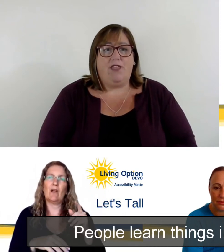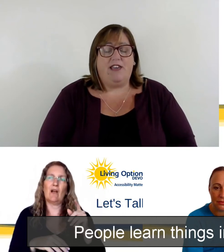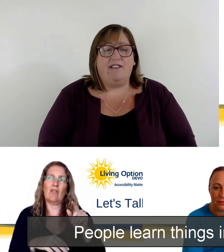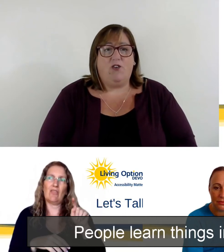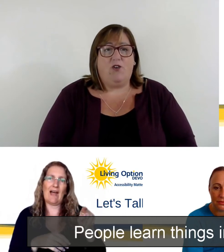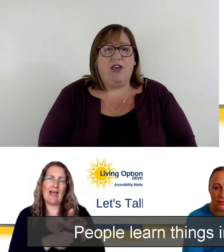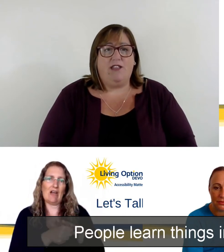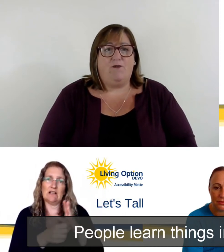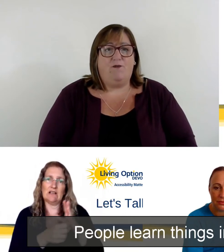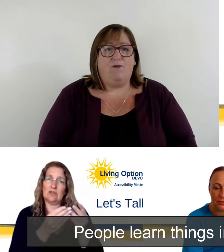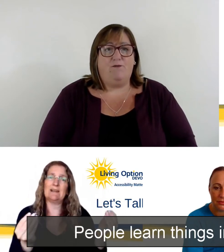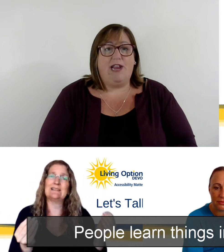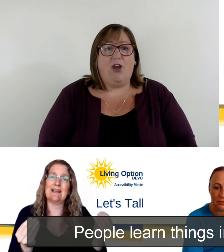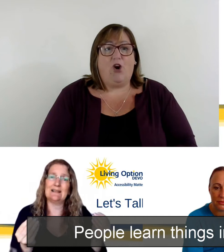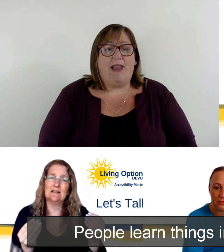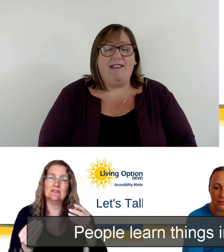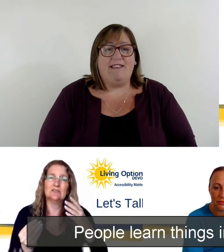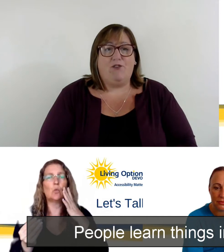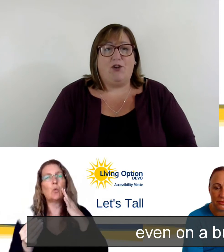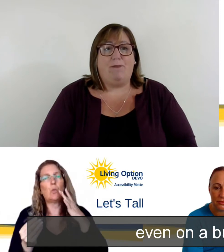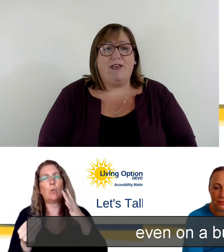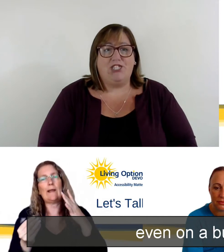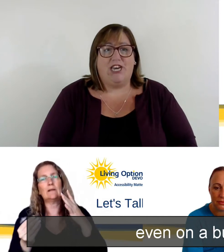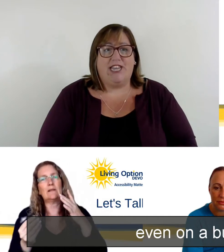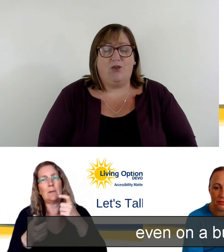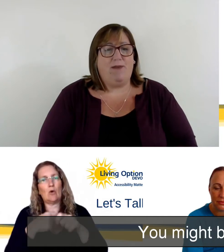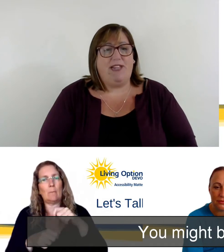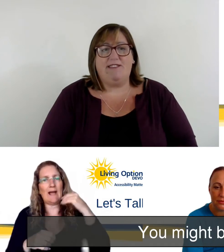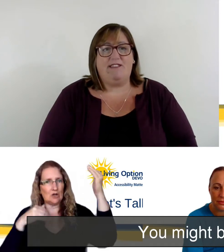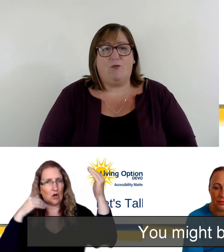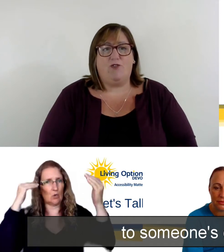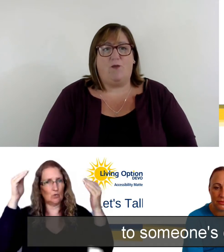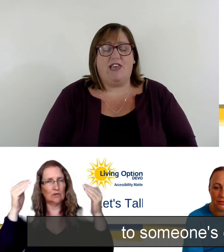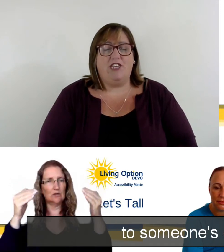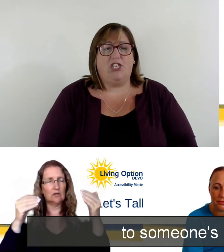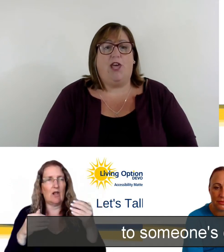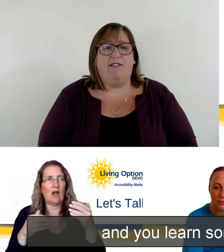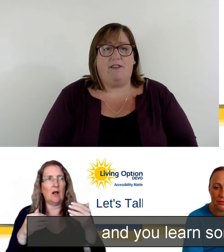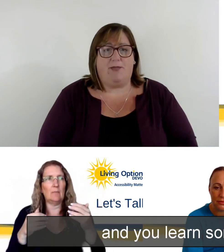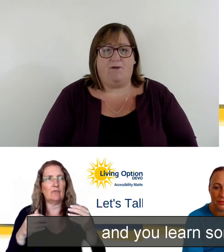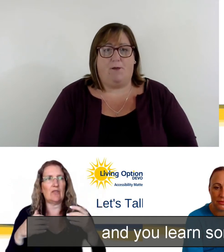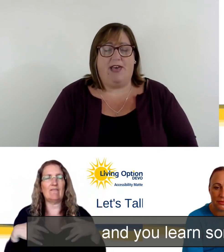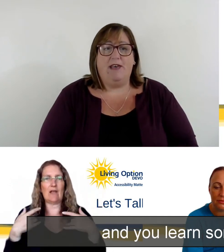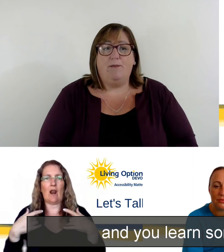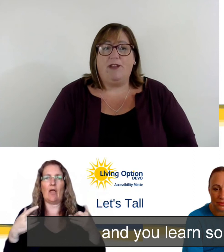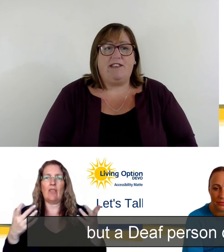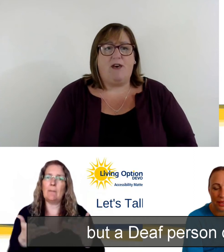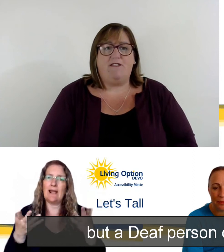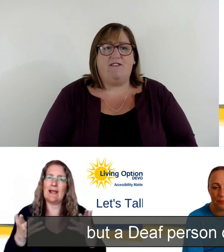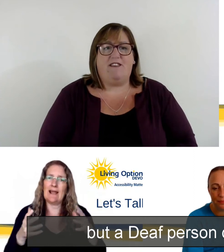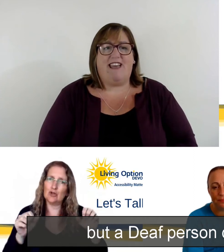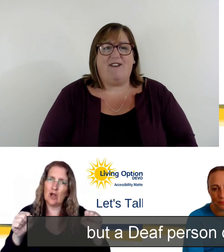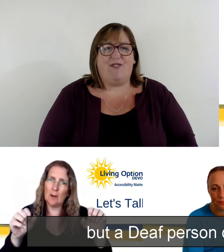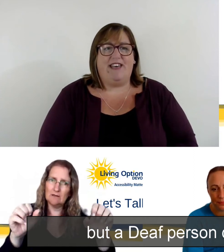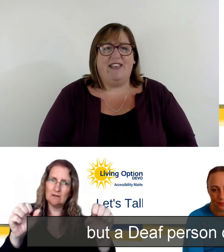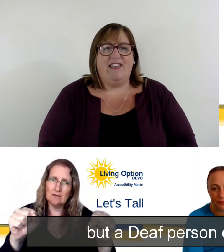People learn things in really odd places. Even on a bus journey, you might be listening to someone's conversation and you learn something from it, but a deaf